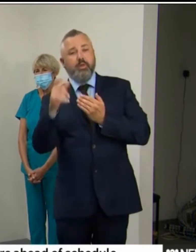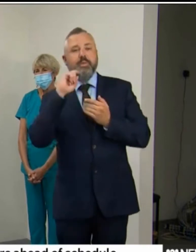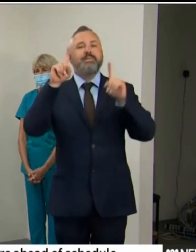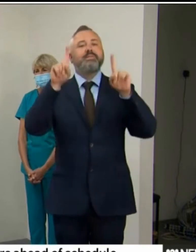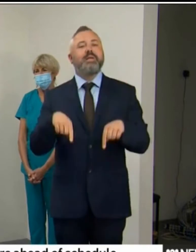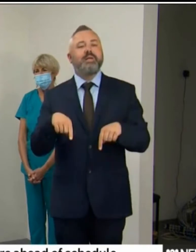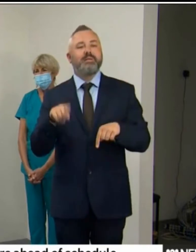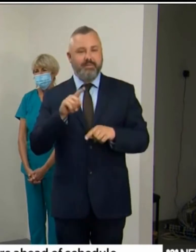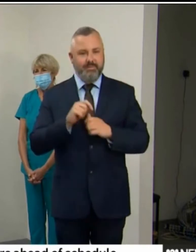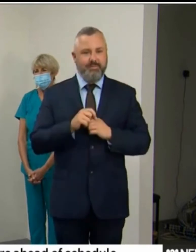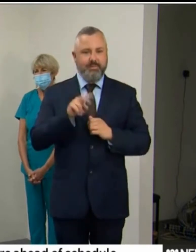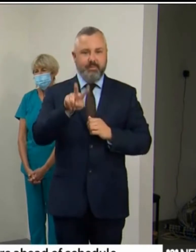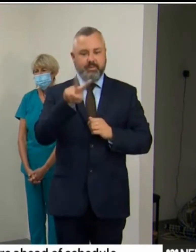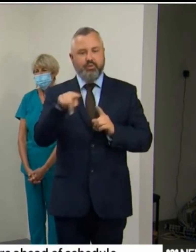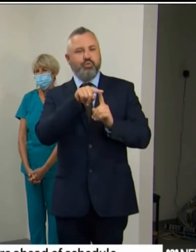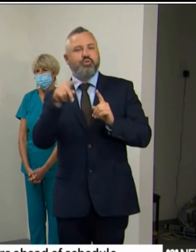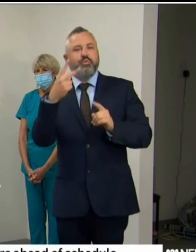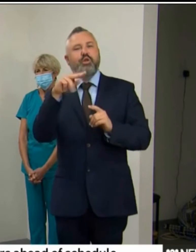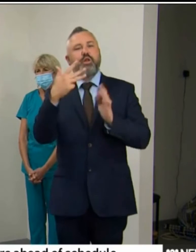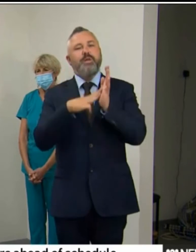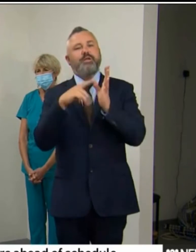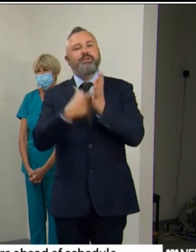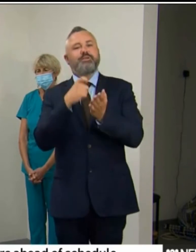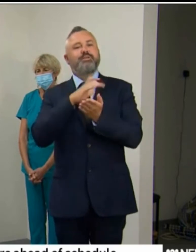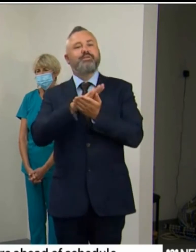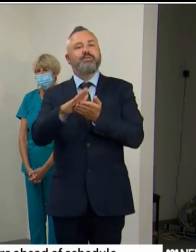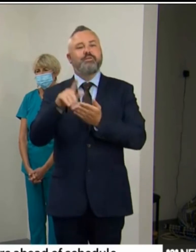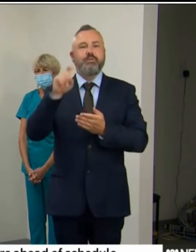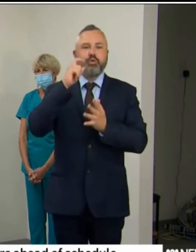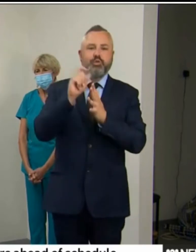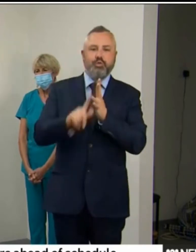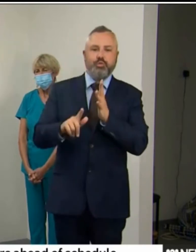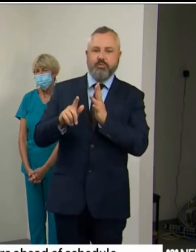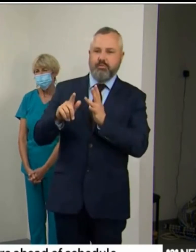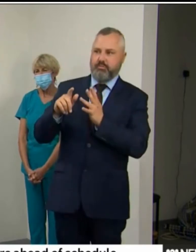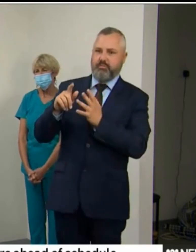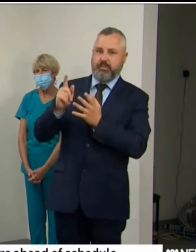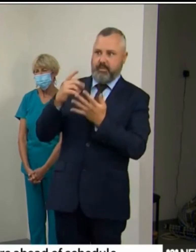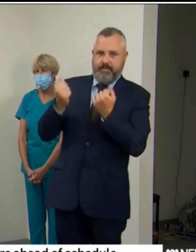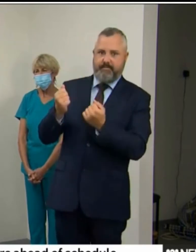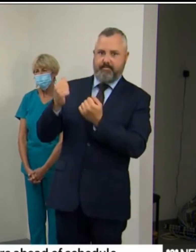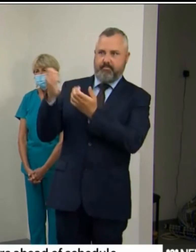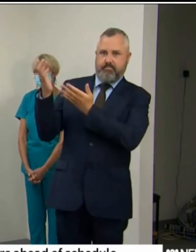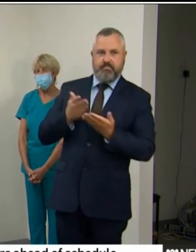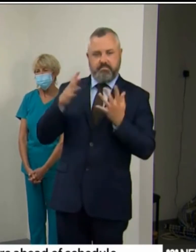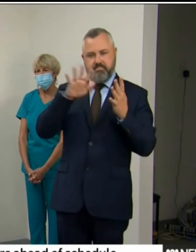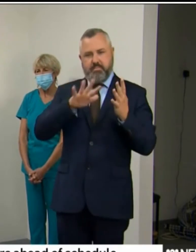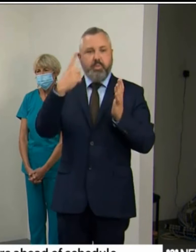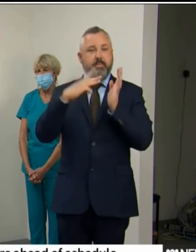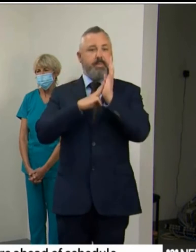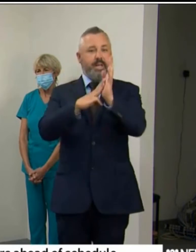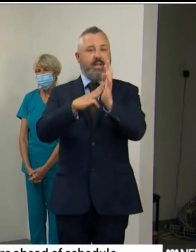22nd to the 29th of March, we're due to receive approximately 1 million units of